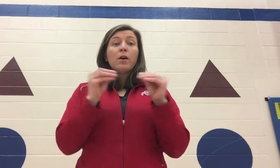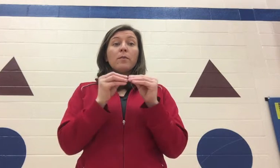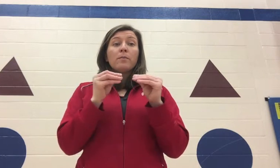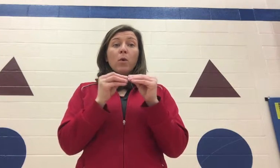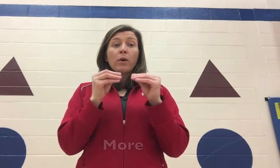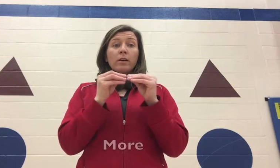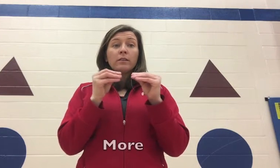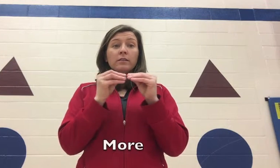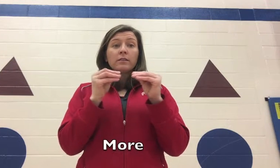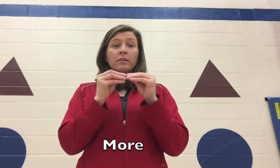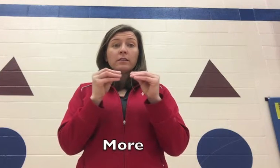More.